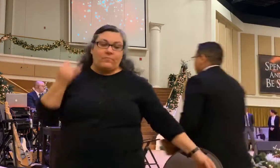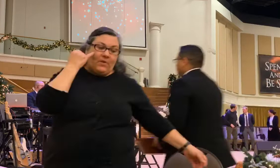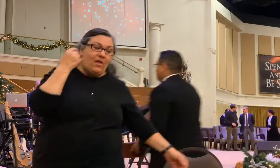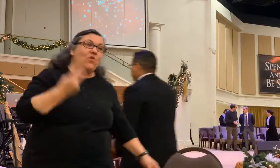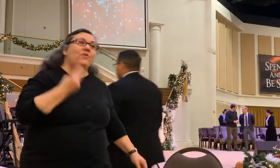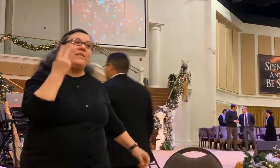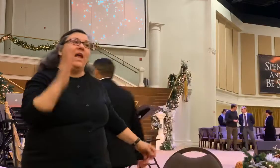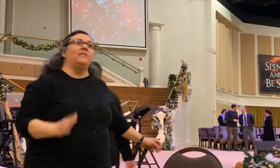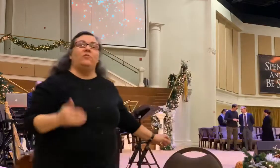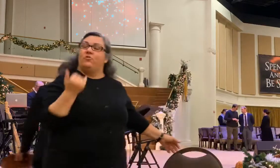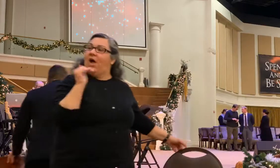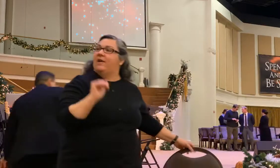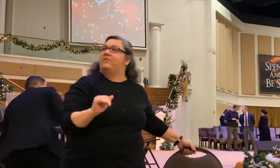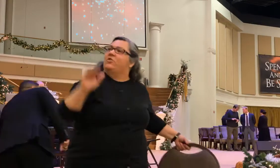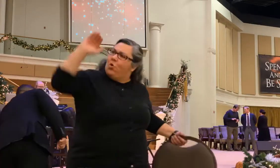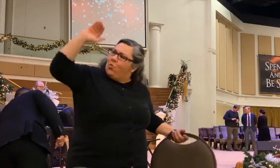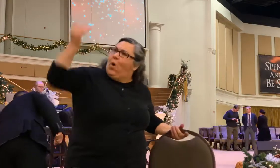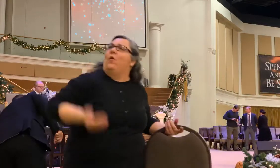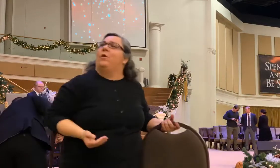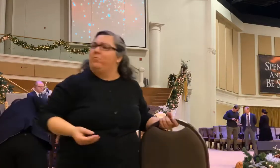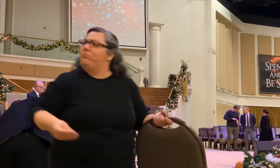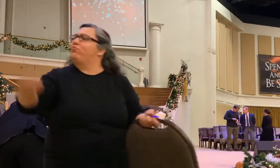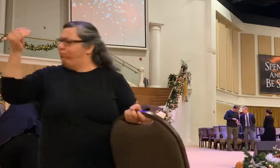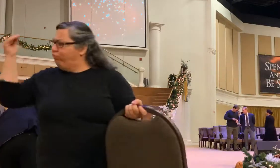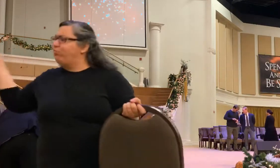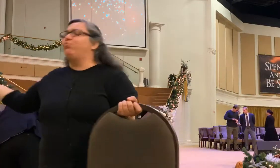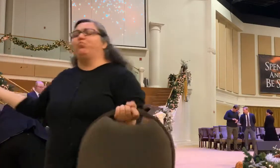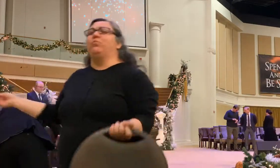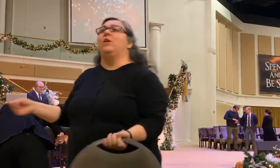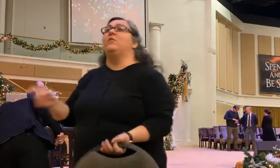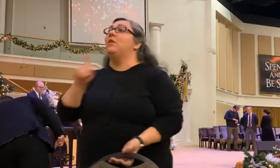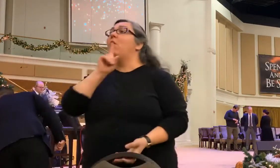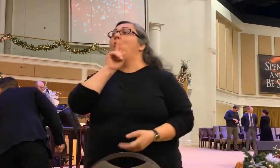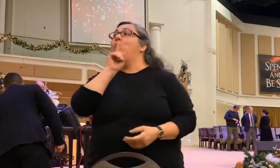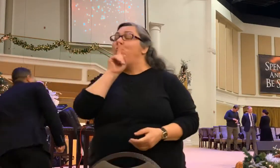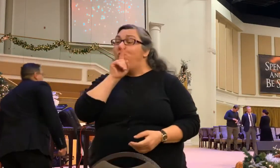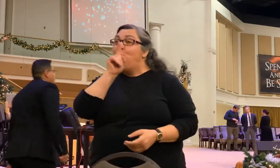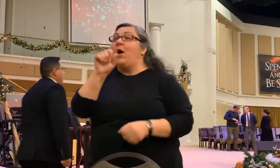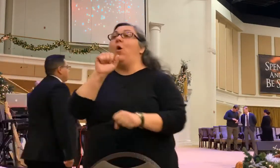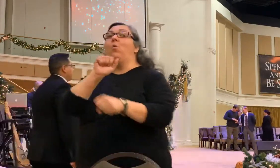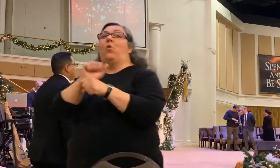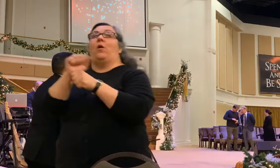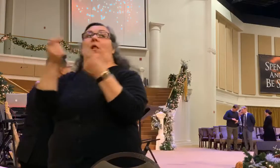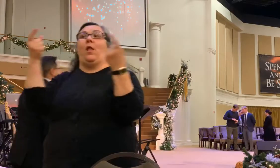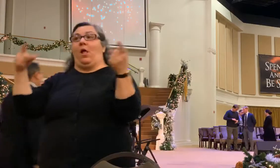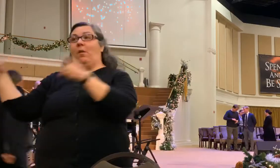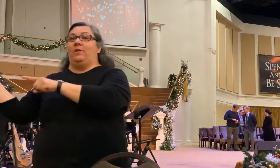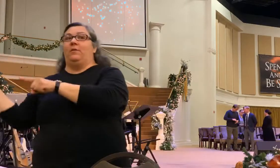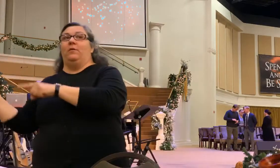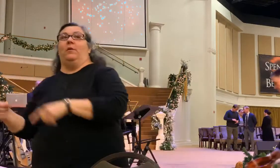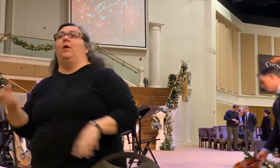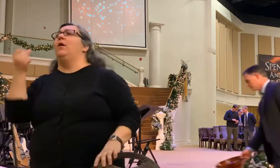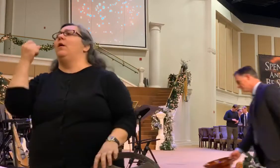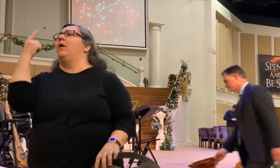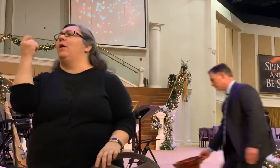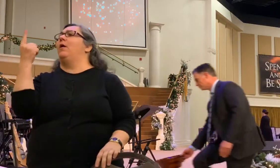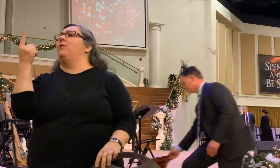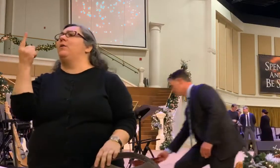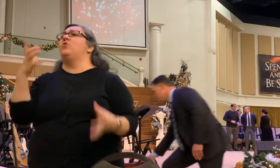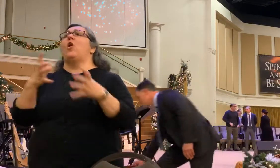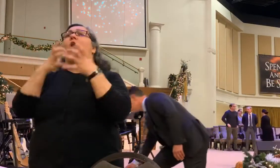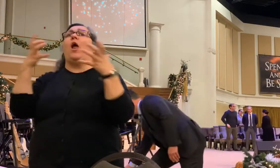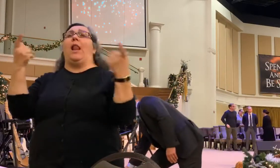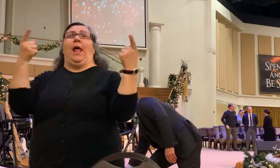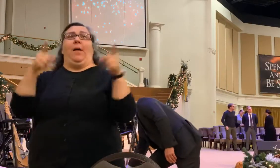you're a guest tonight, you're welcome to give. This is a real thing. Hey, understand something. There's a lot going on in the